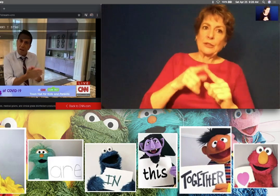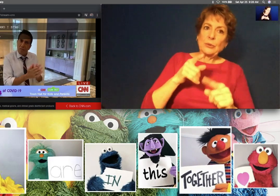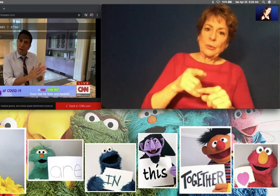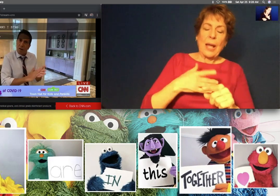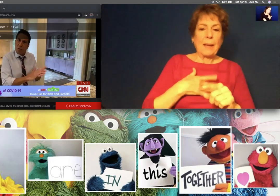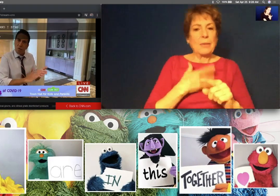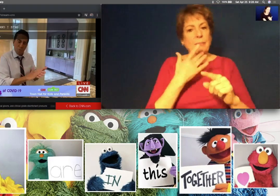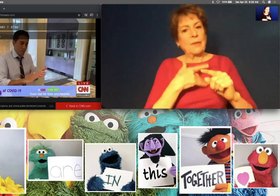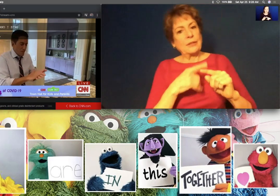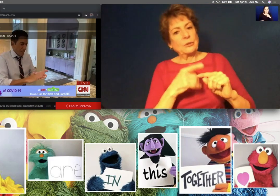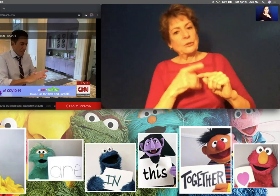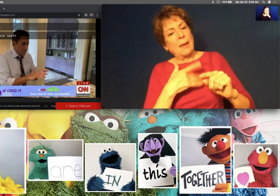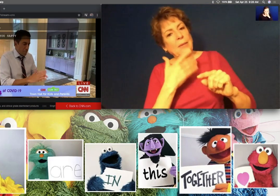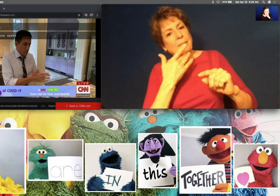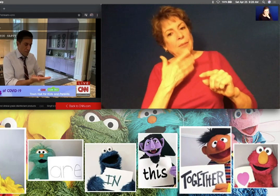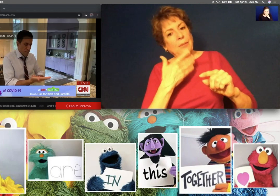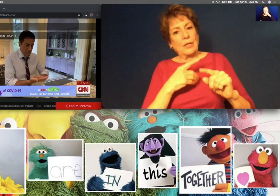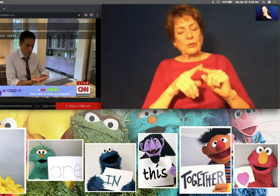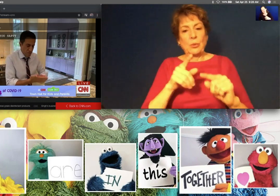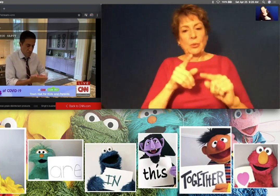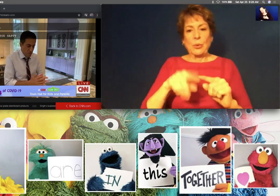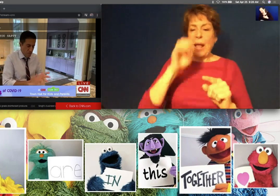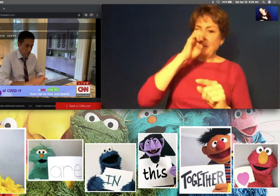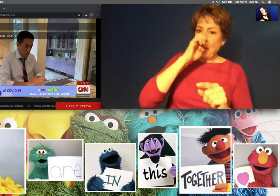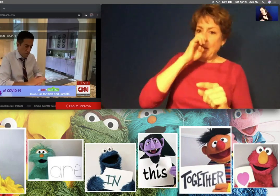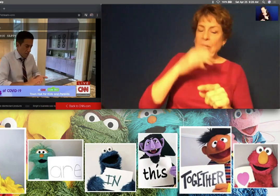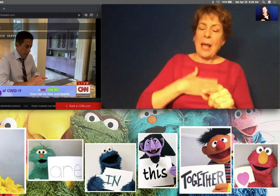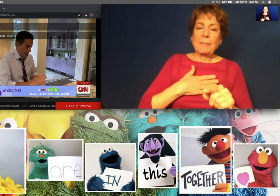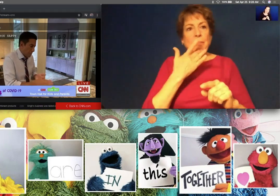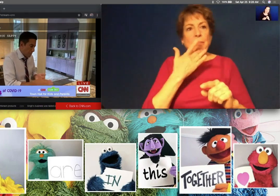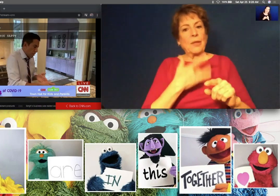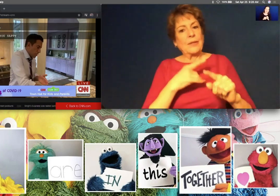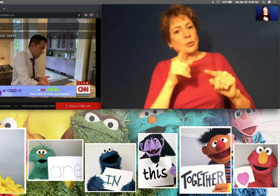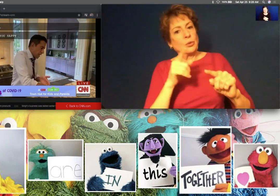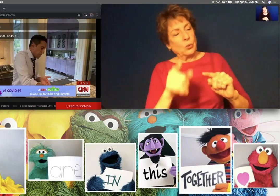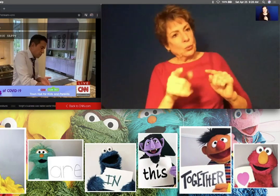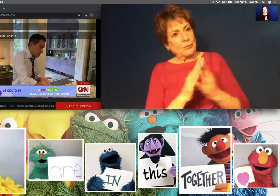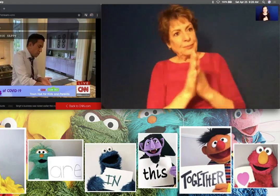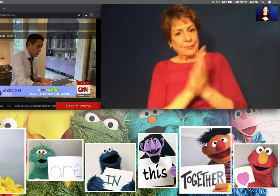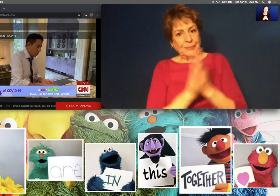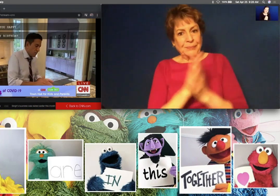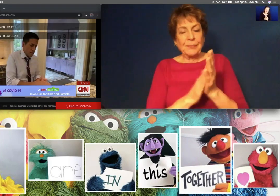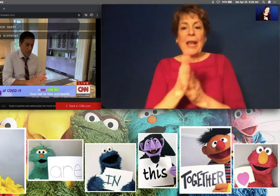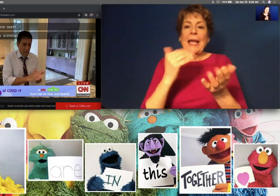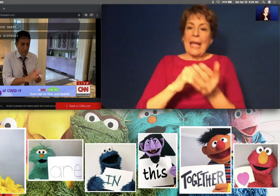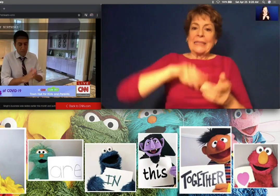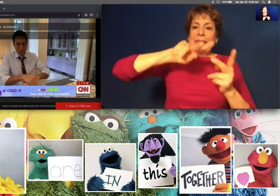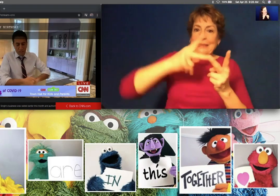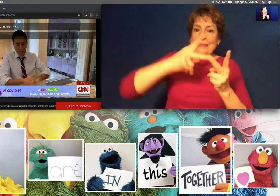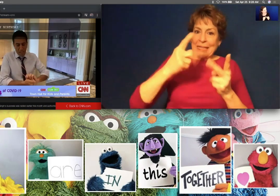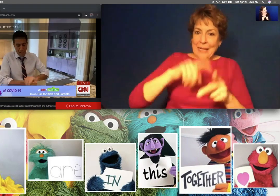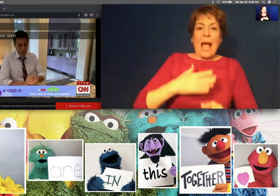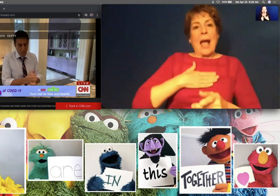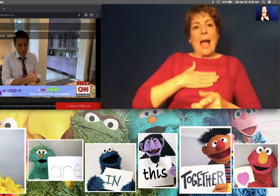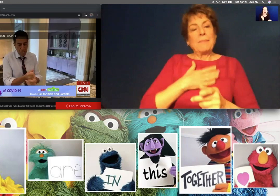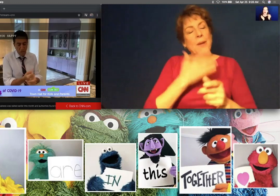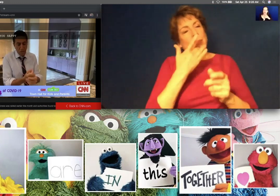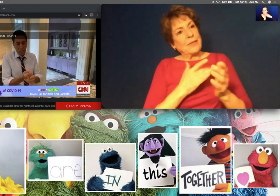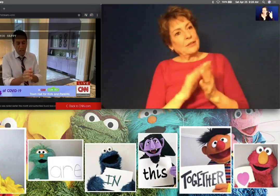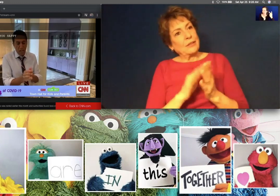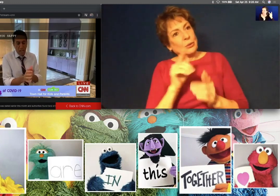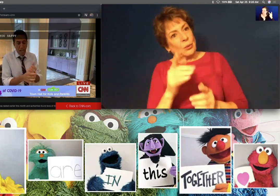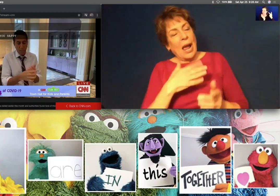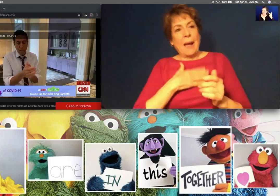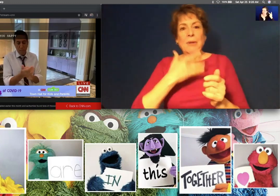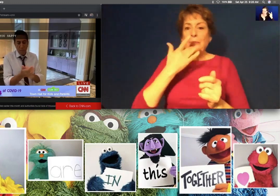dear Elmo. Happy birthday to you, happy birthday to you, happy birthday to